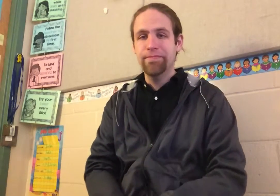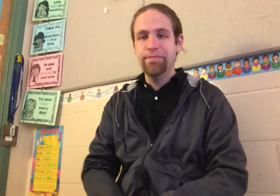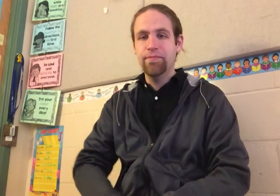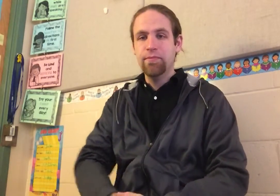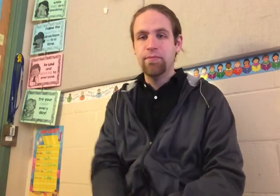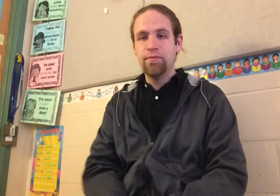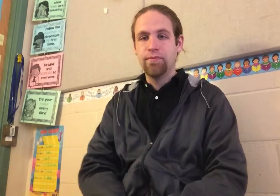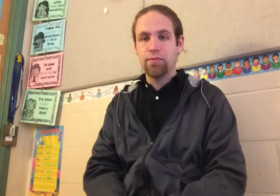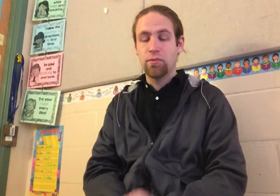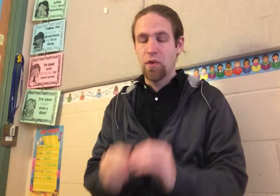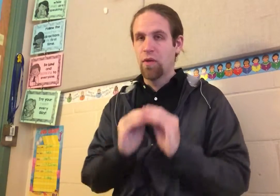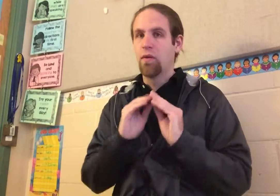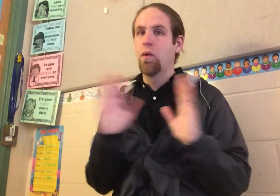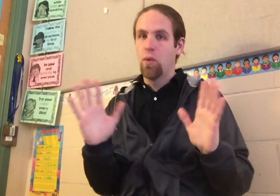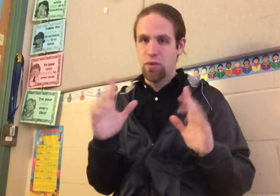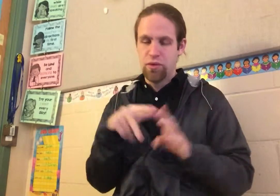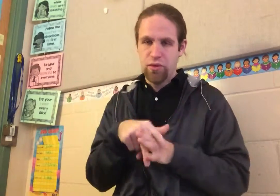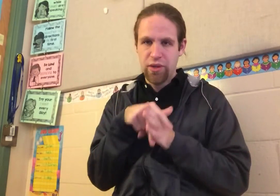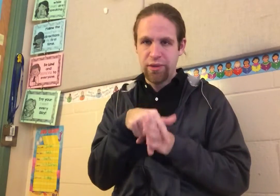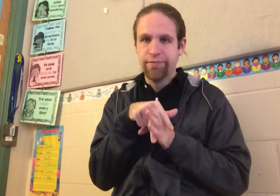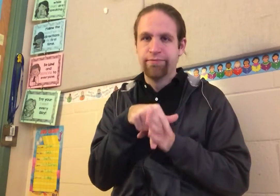And of course, the rider would be moving in a cloud of dust.